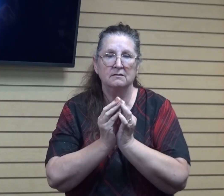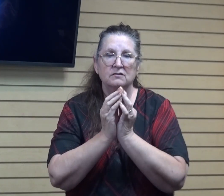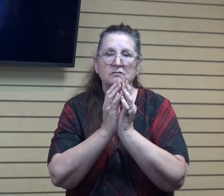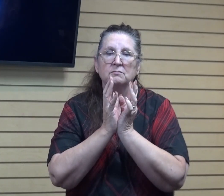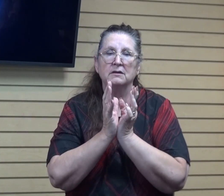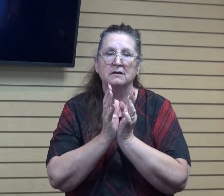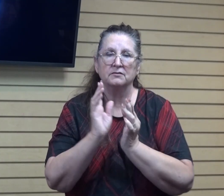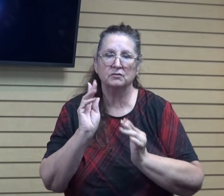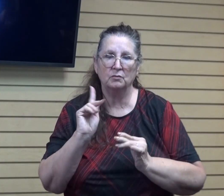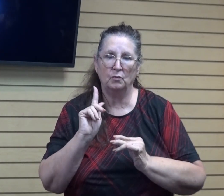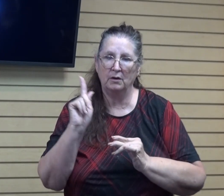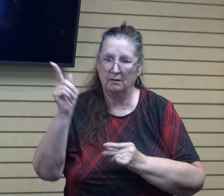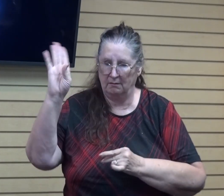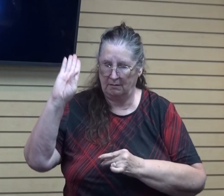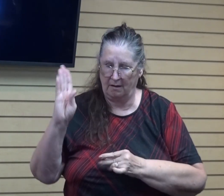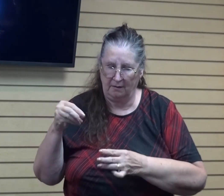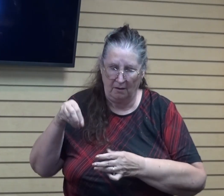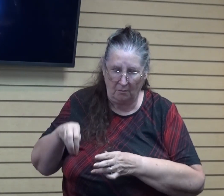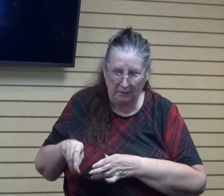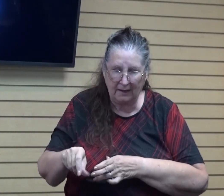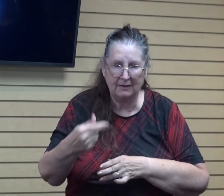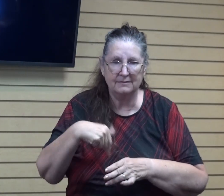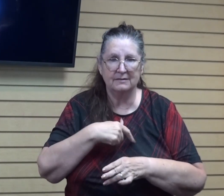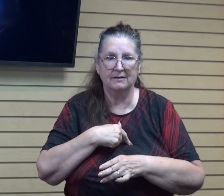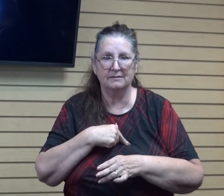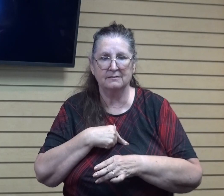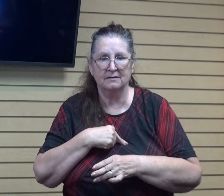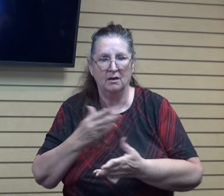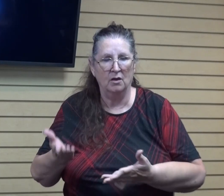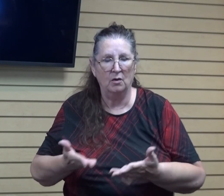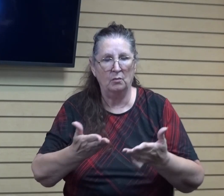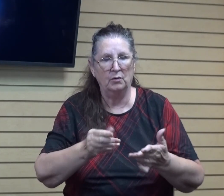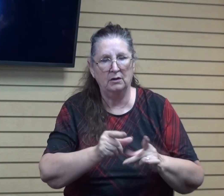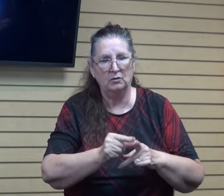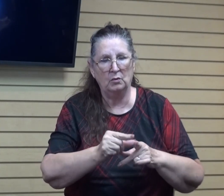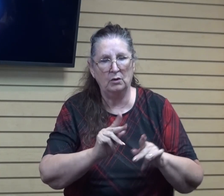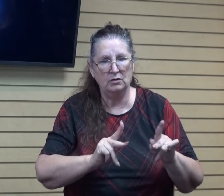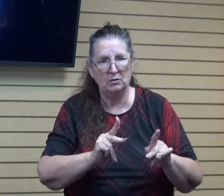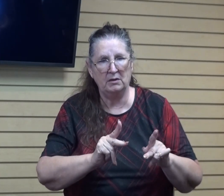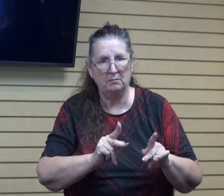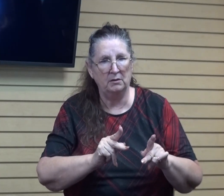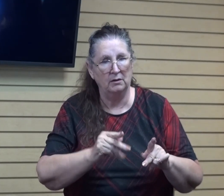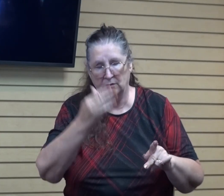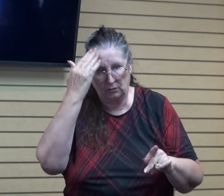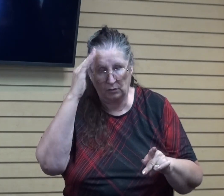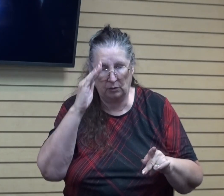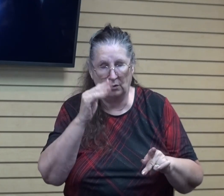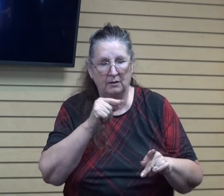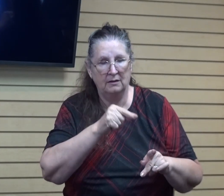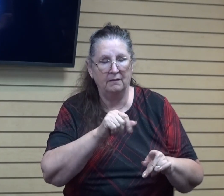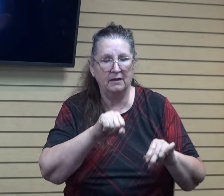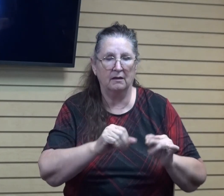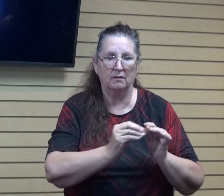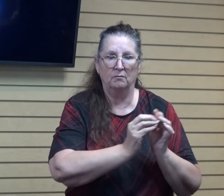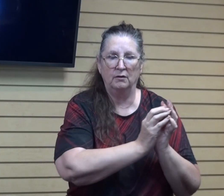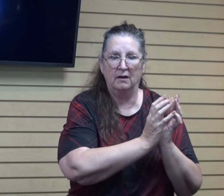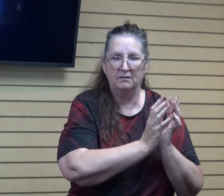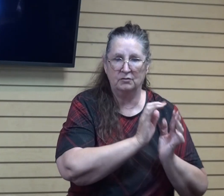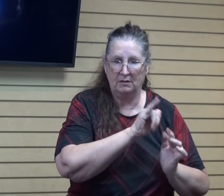guys, and bring the word to those who don't know the word so they can blossom where they are.